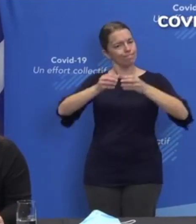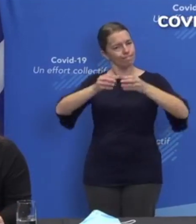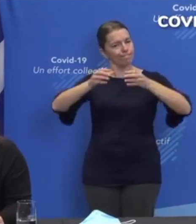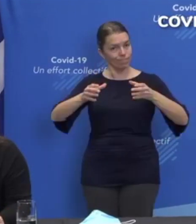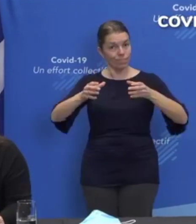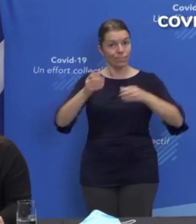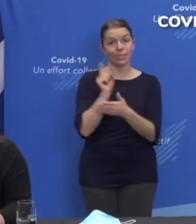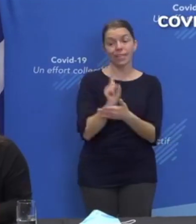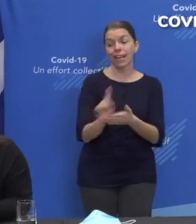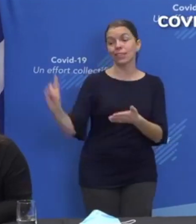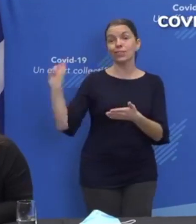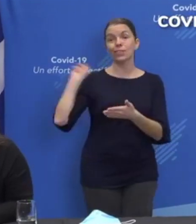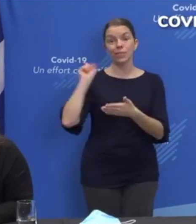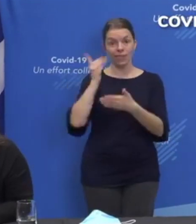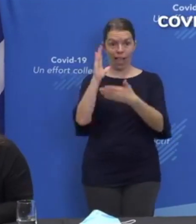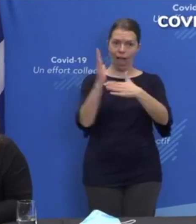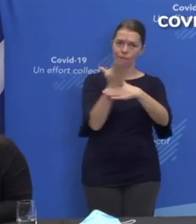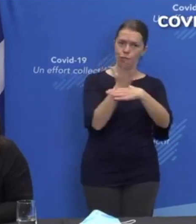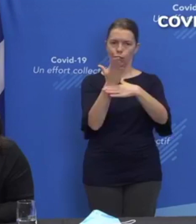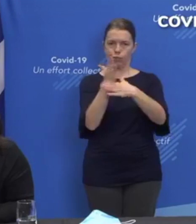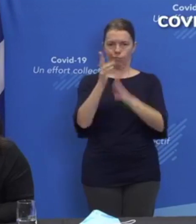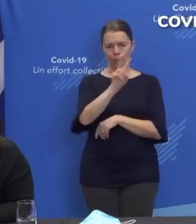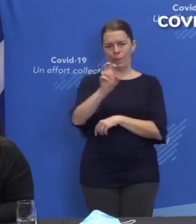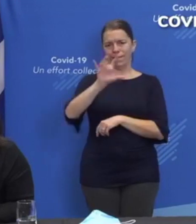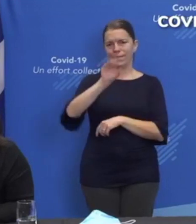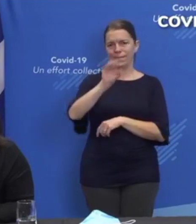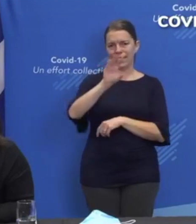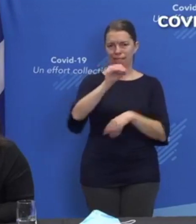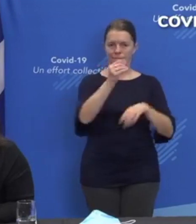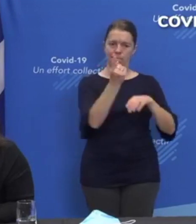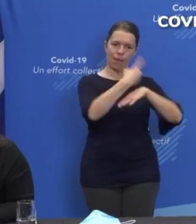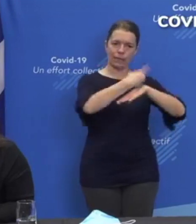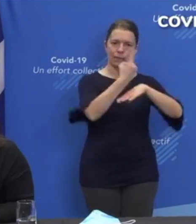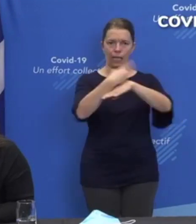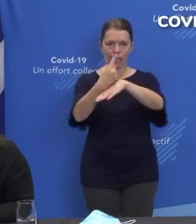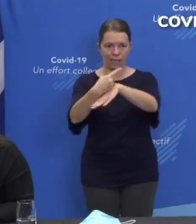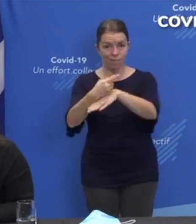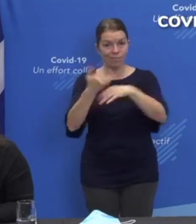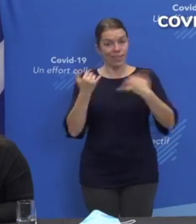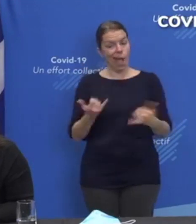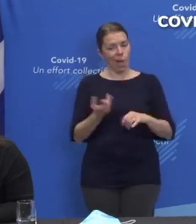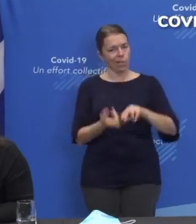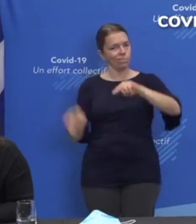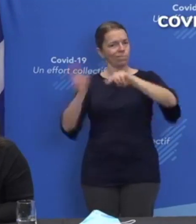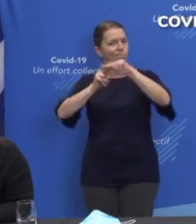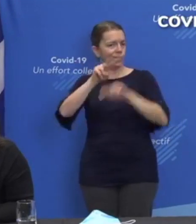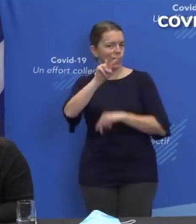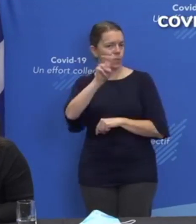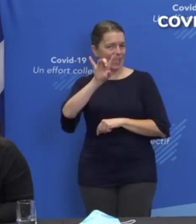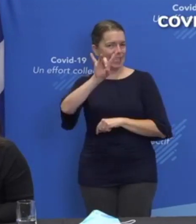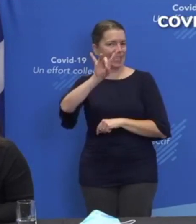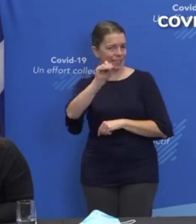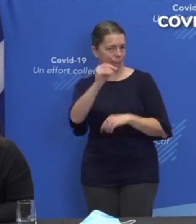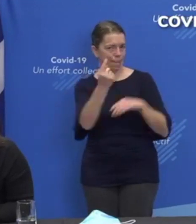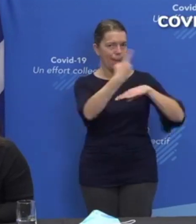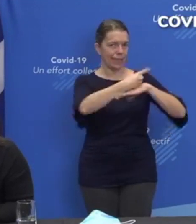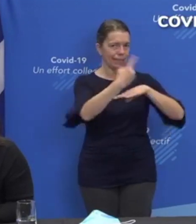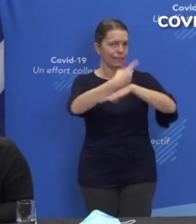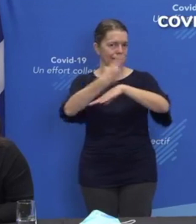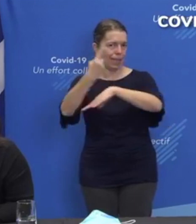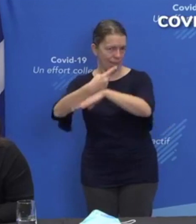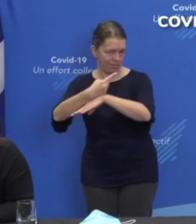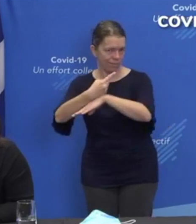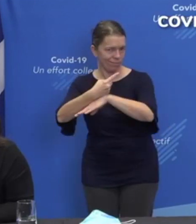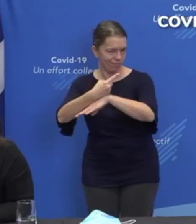of 250 cases each day, and this week it's more around 280 cases. Our reproductive rate